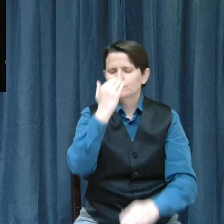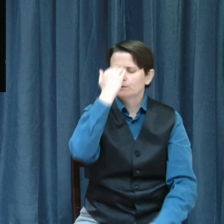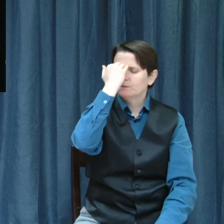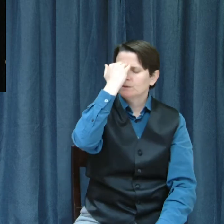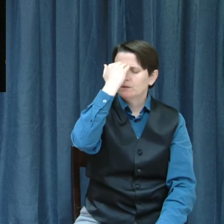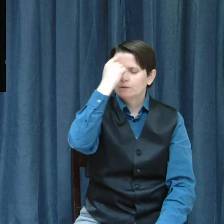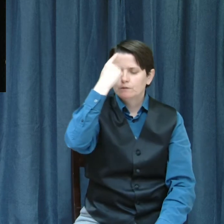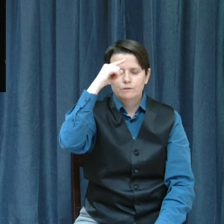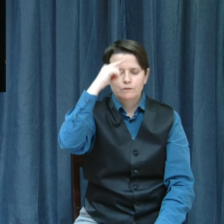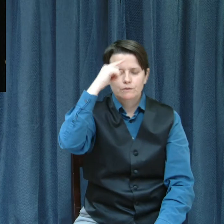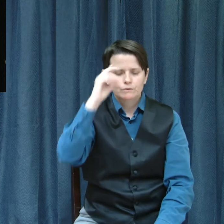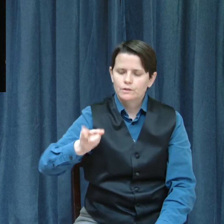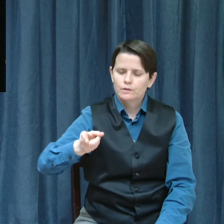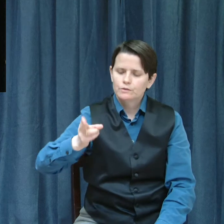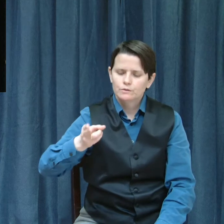even